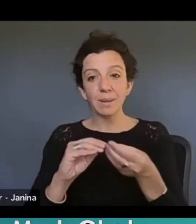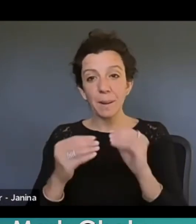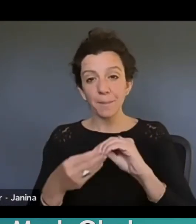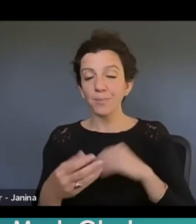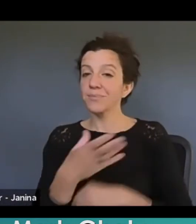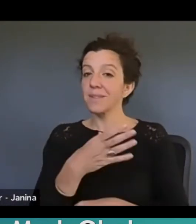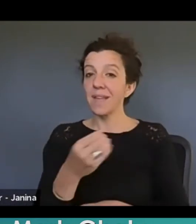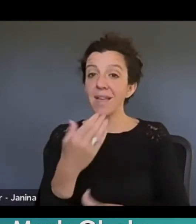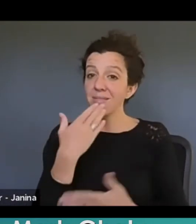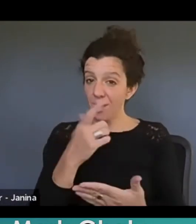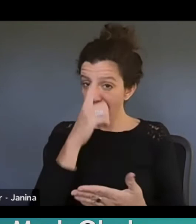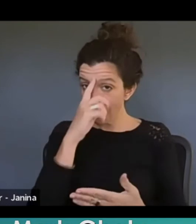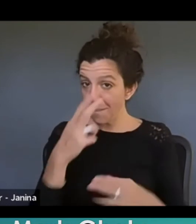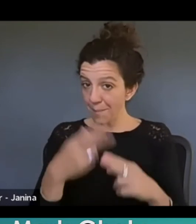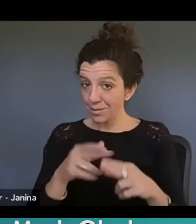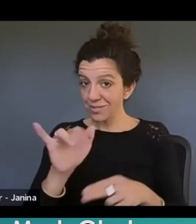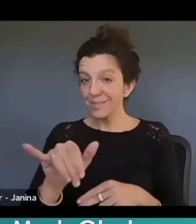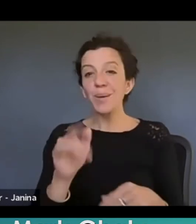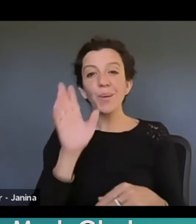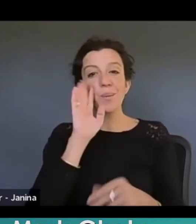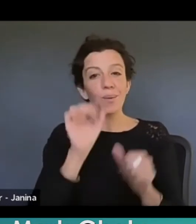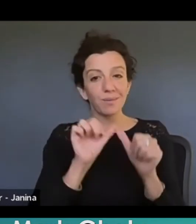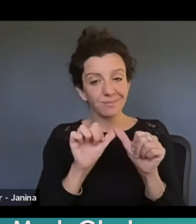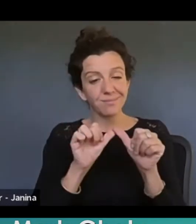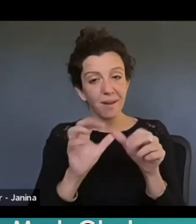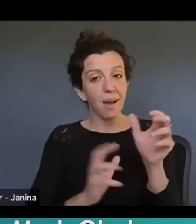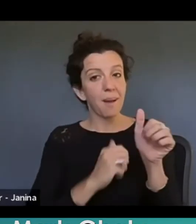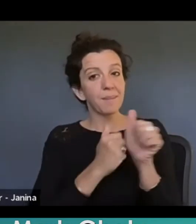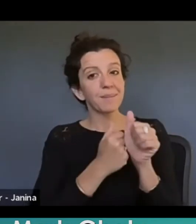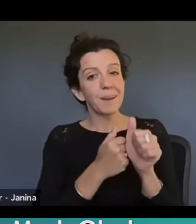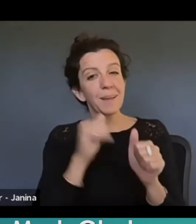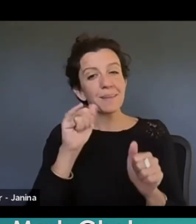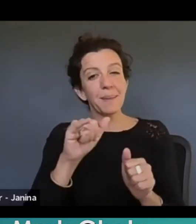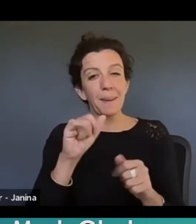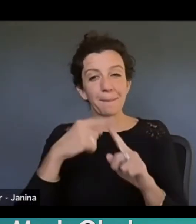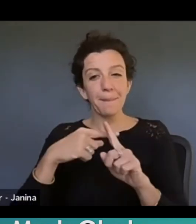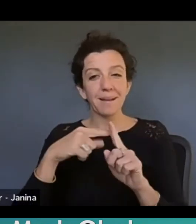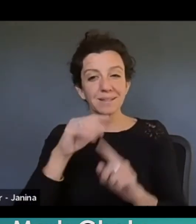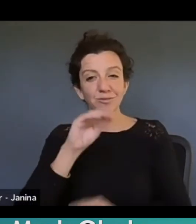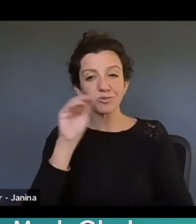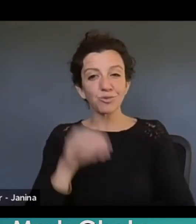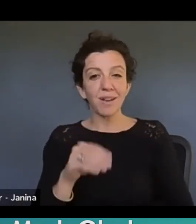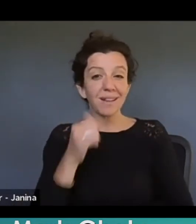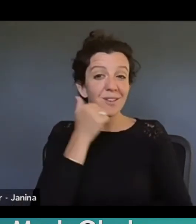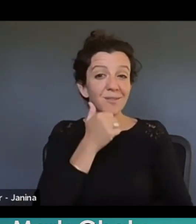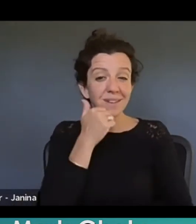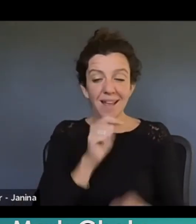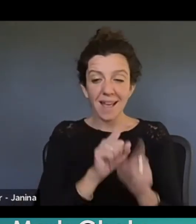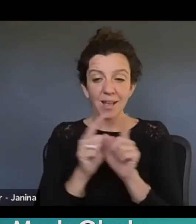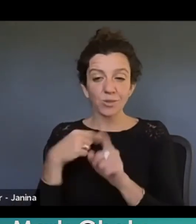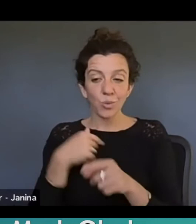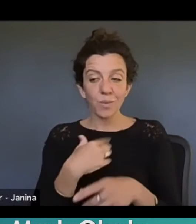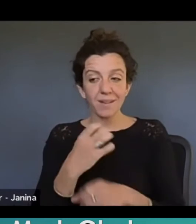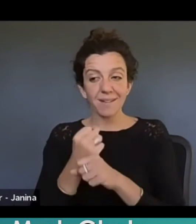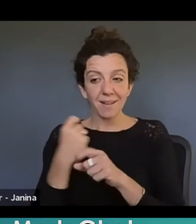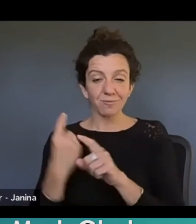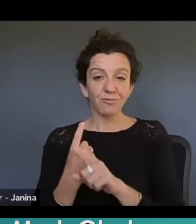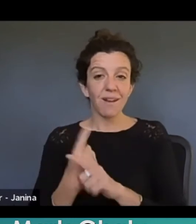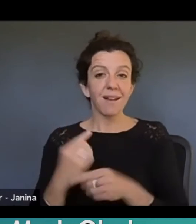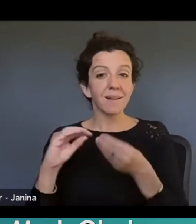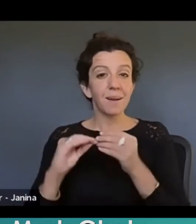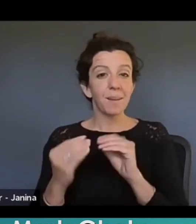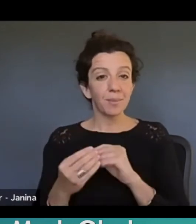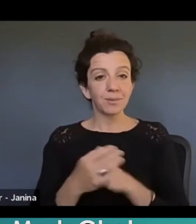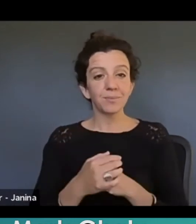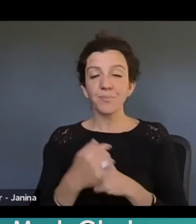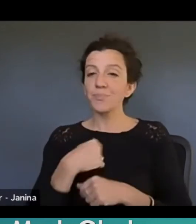glad you raise it, we will certainly be updating the positivity rate on a daily basis as we do. And remember, we take into account not